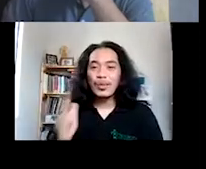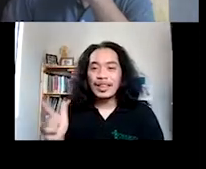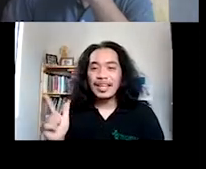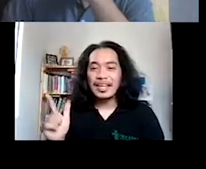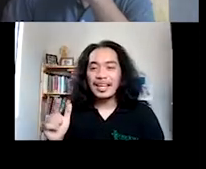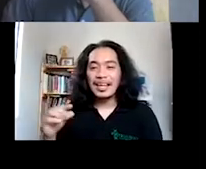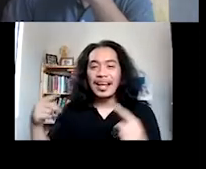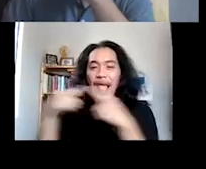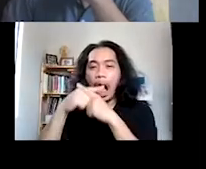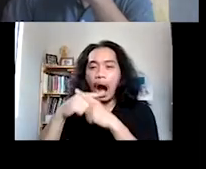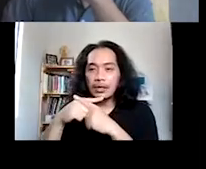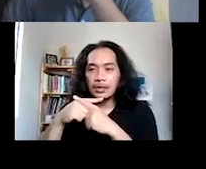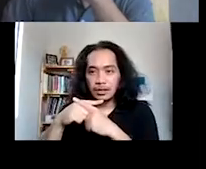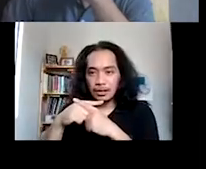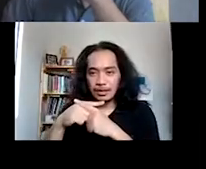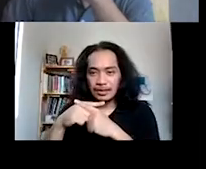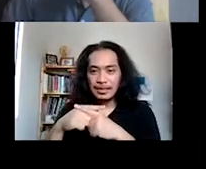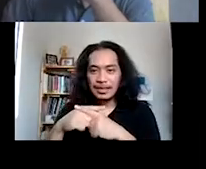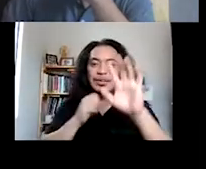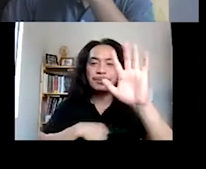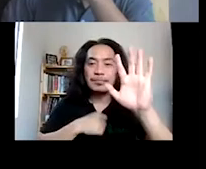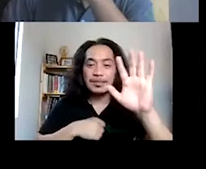is. Okay. All right, so 21.